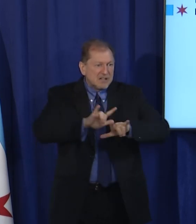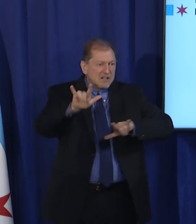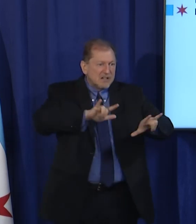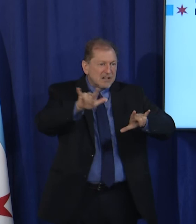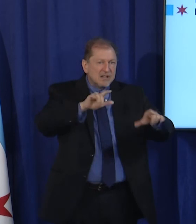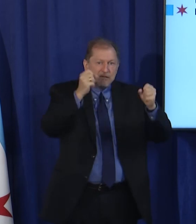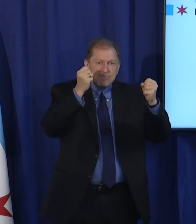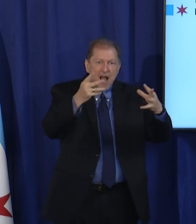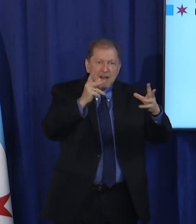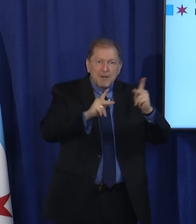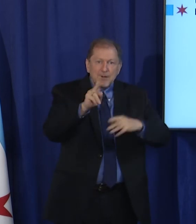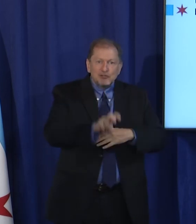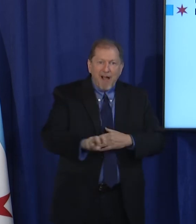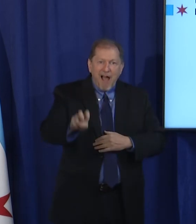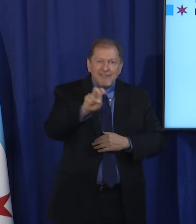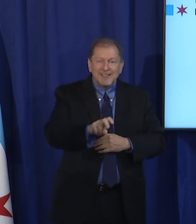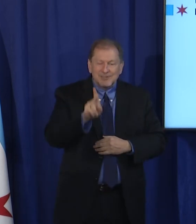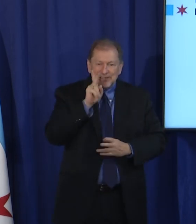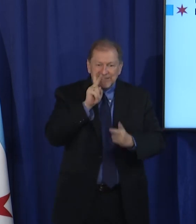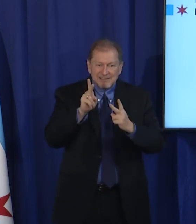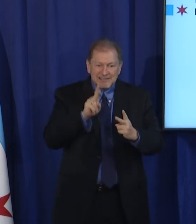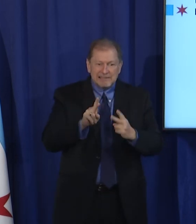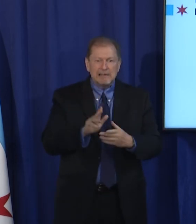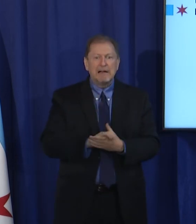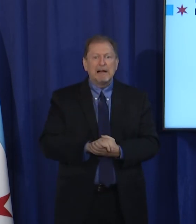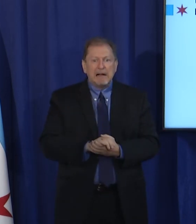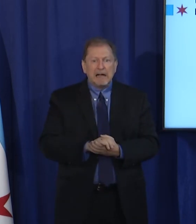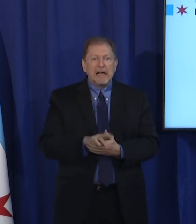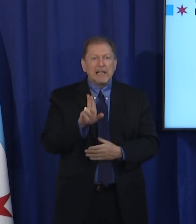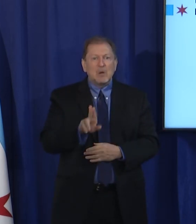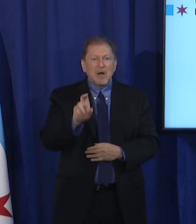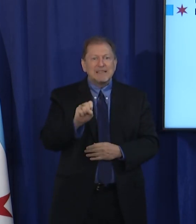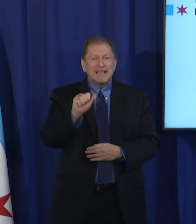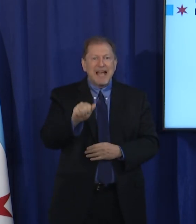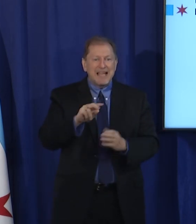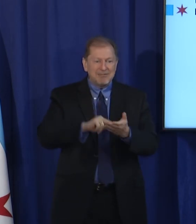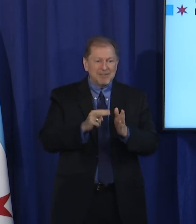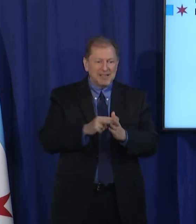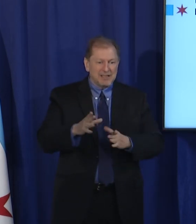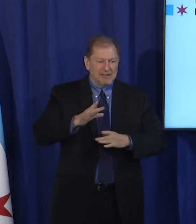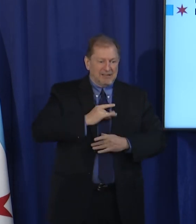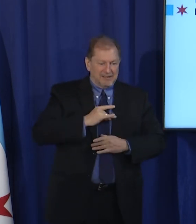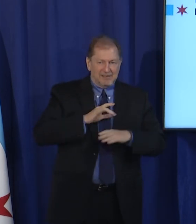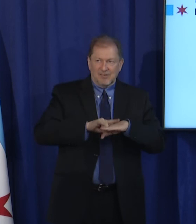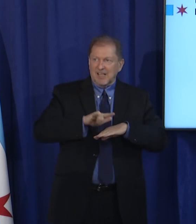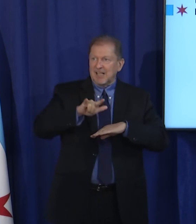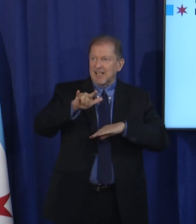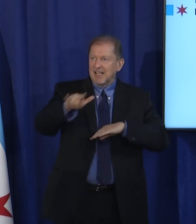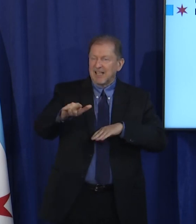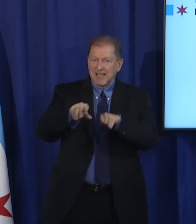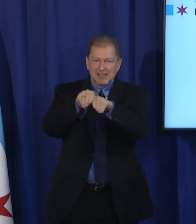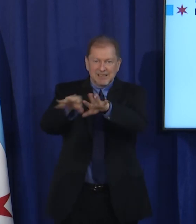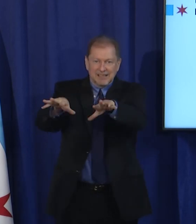numbers like this nationally, we know that COVID-19 is traveling with them. This graph here